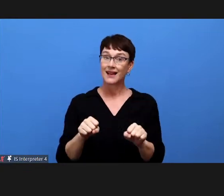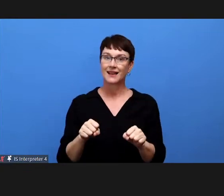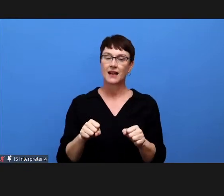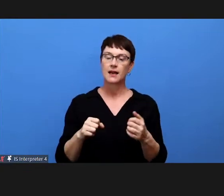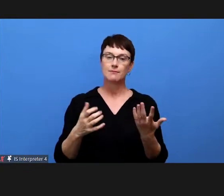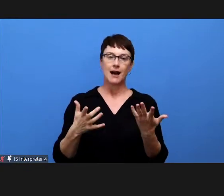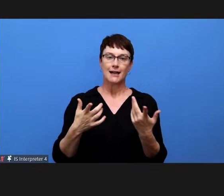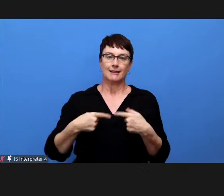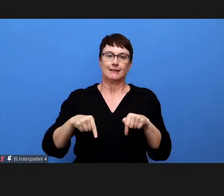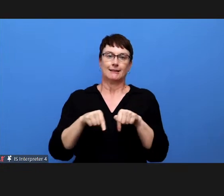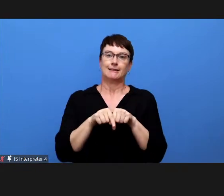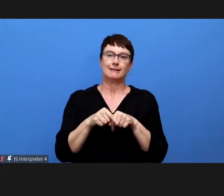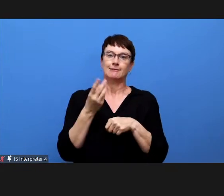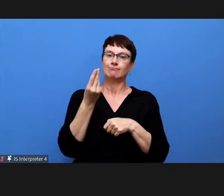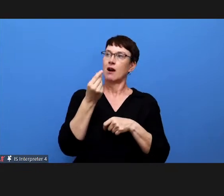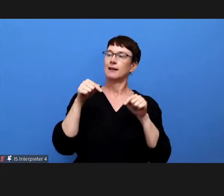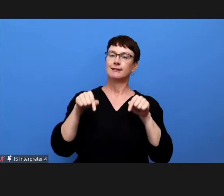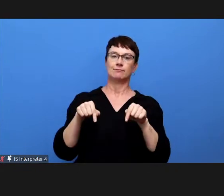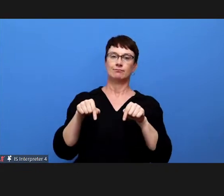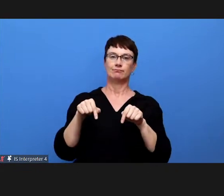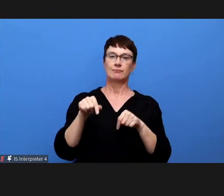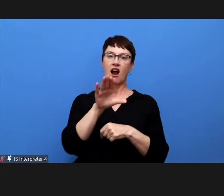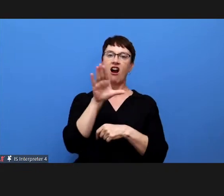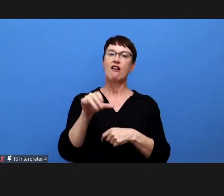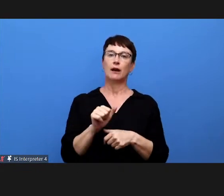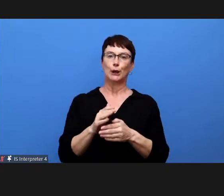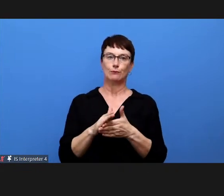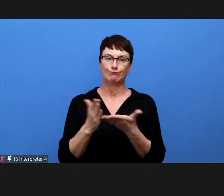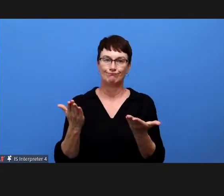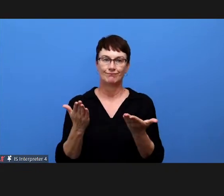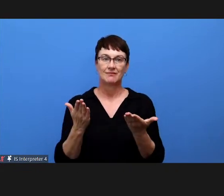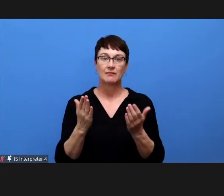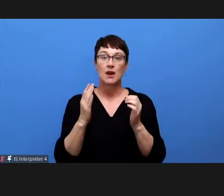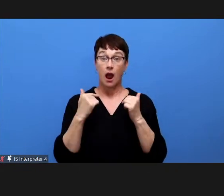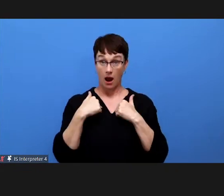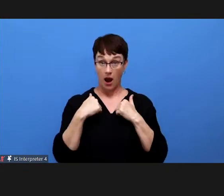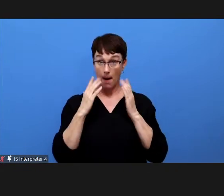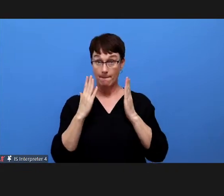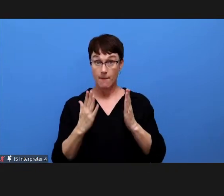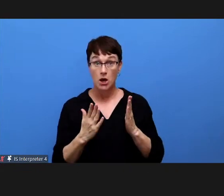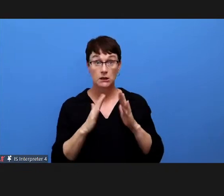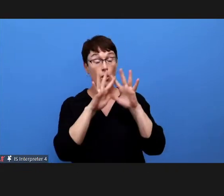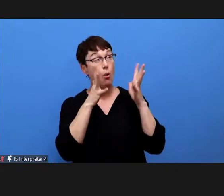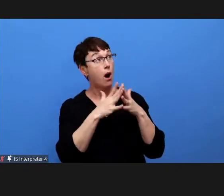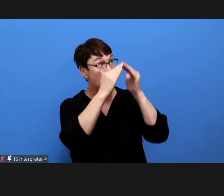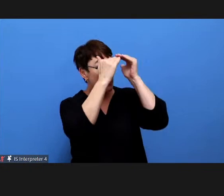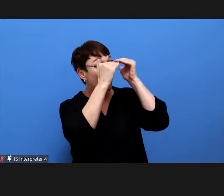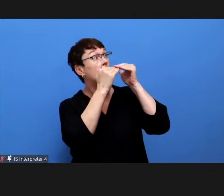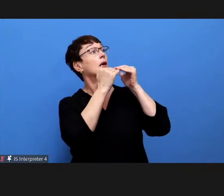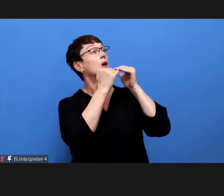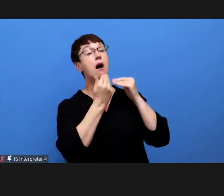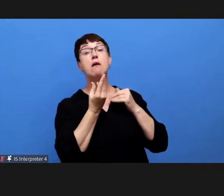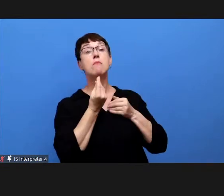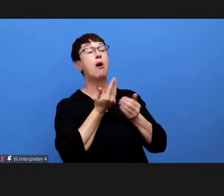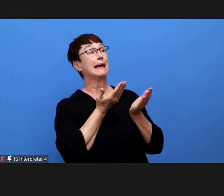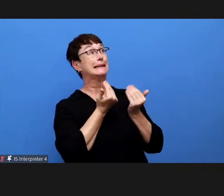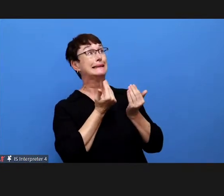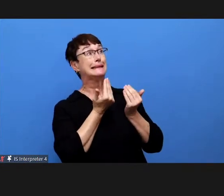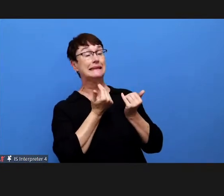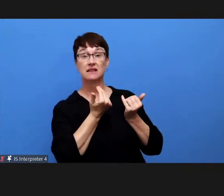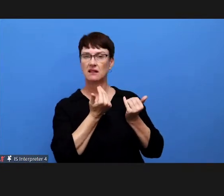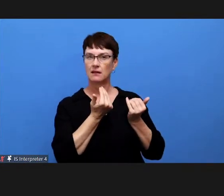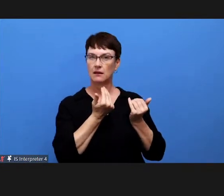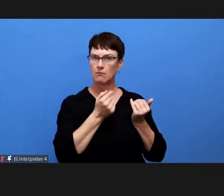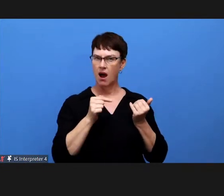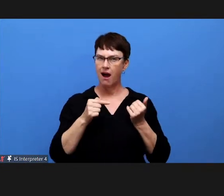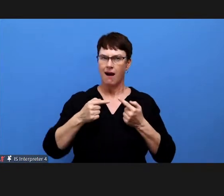predictable before we even look at financing from outside? So I'll be throwing these questions back